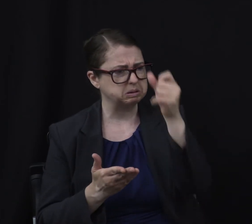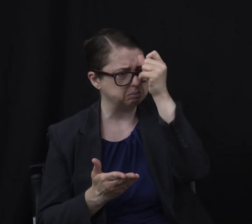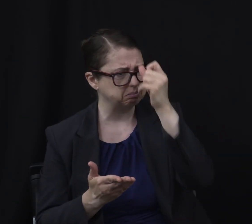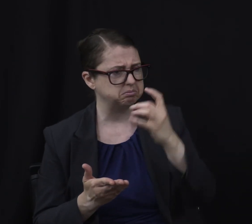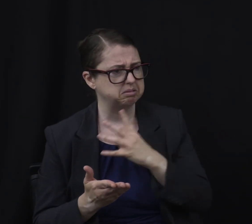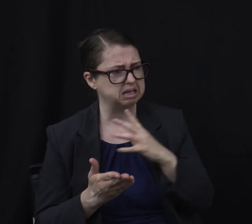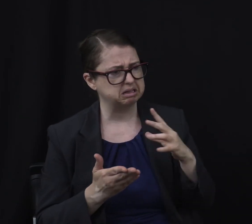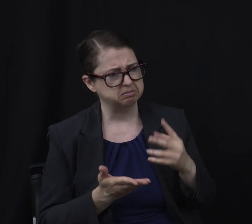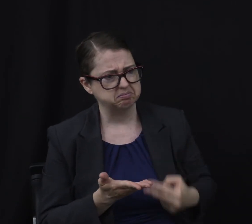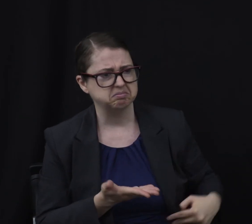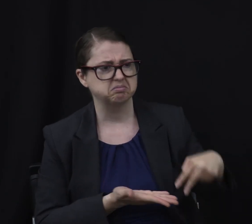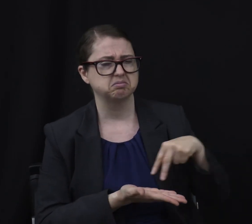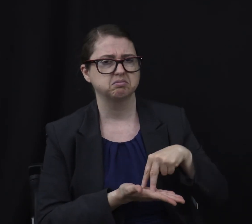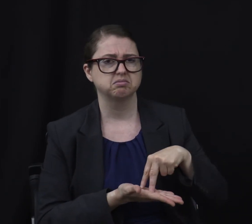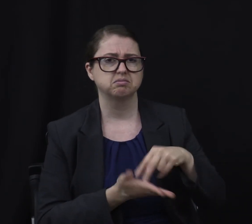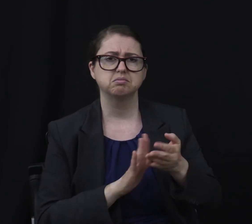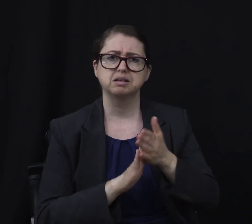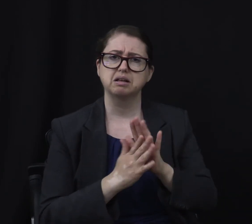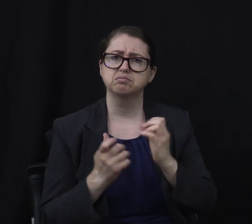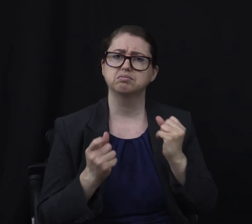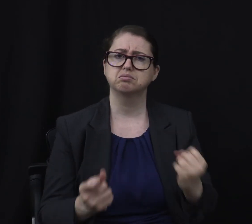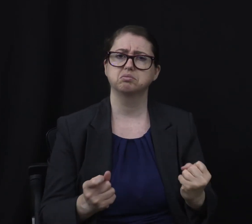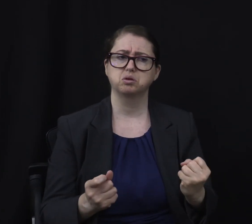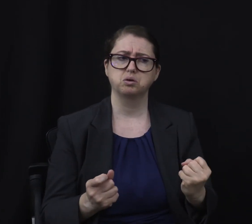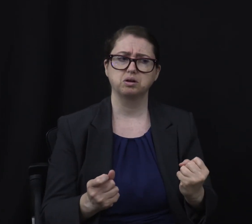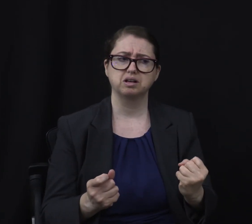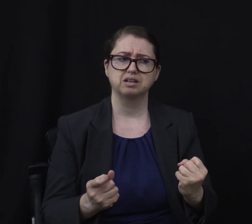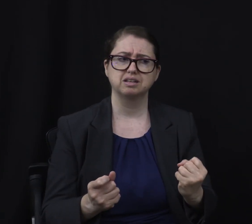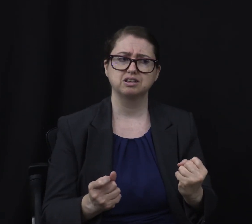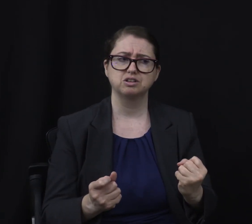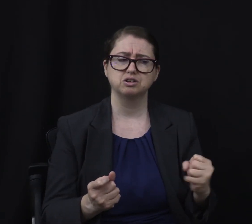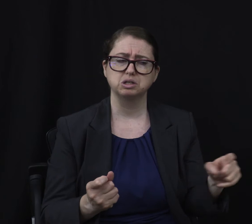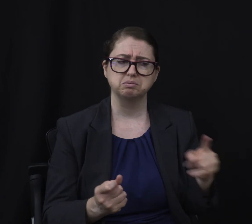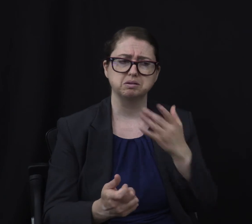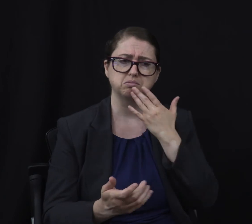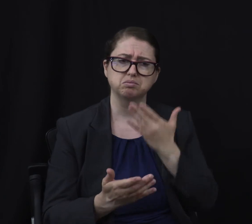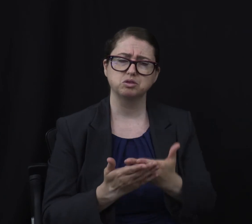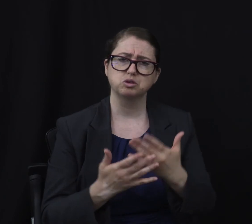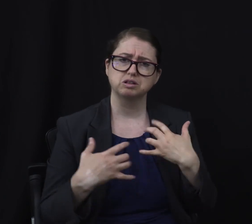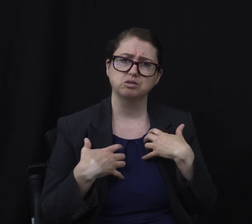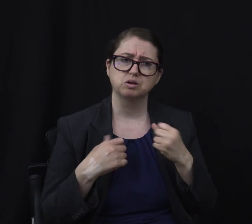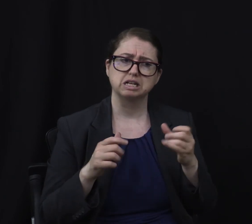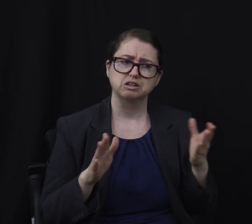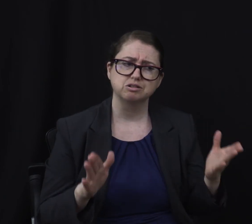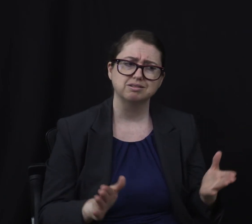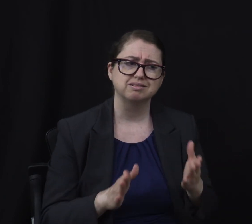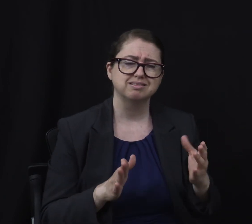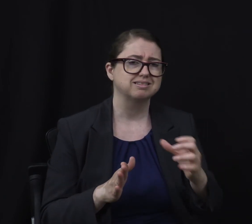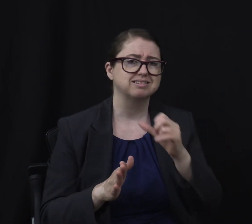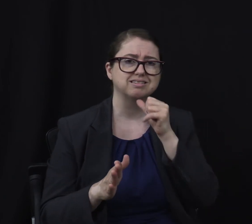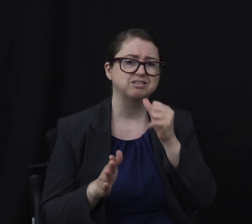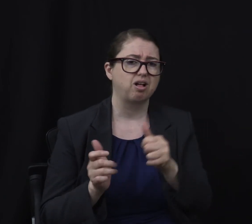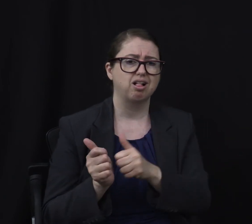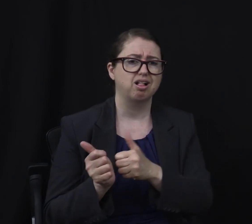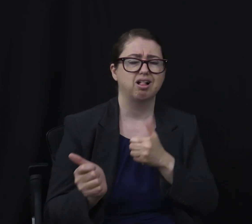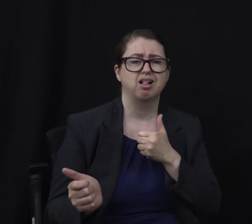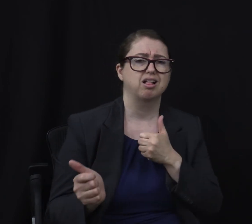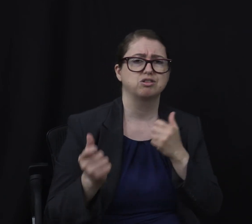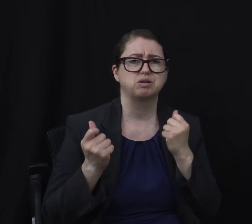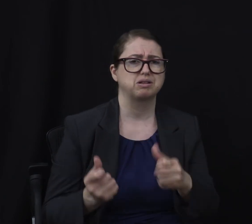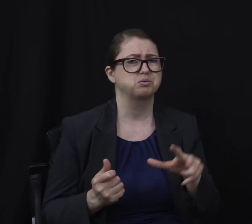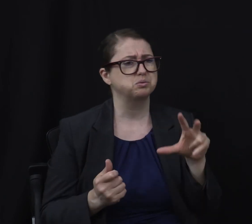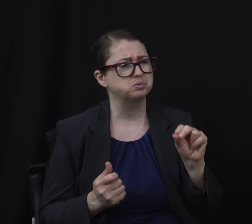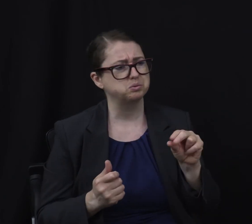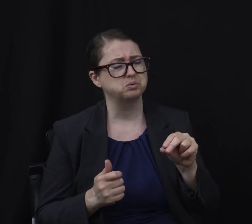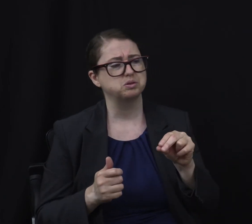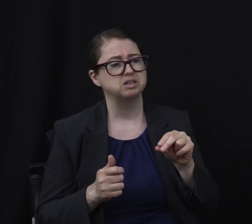Be strong. Be of good courage. Do not shy away from strength. Use your strength to lift